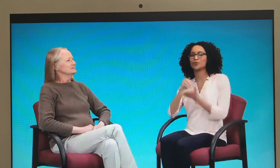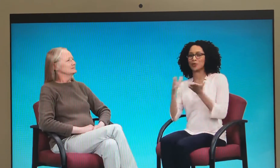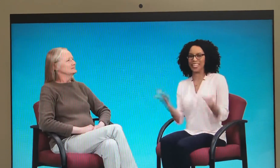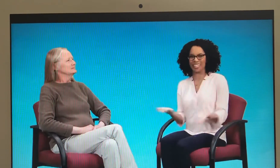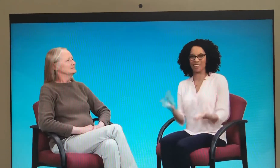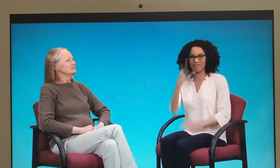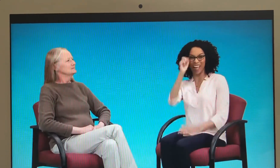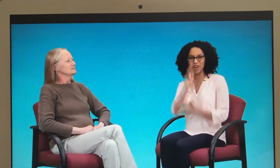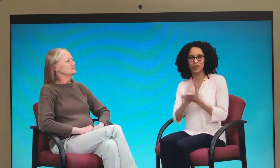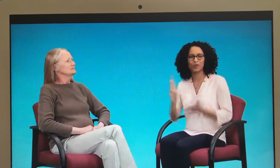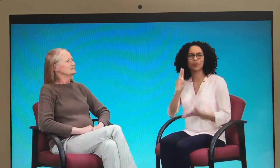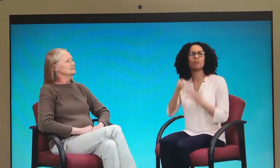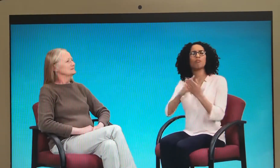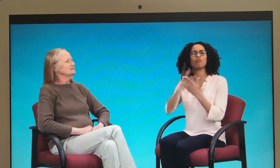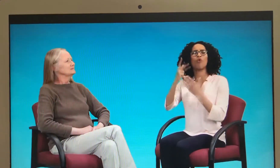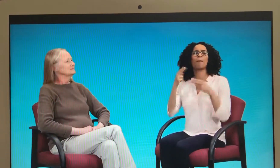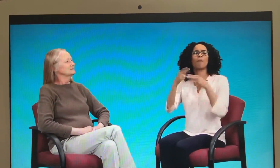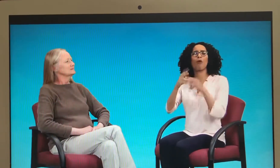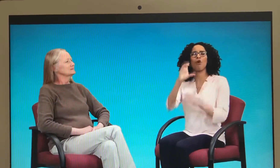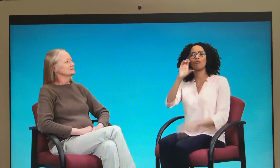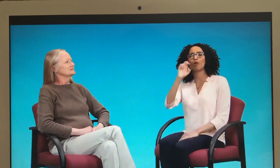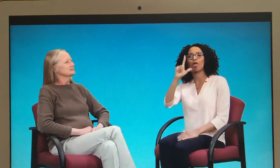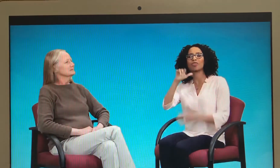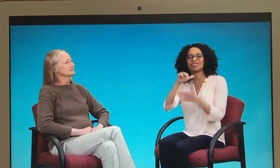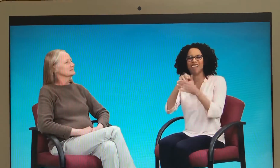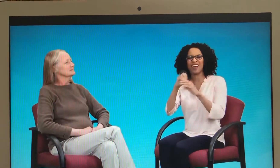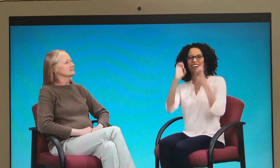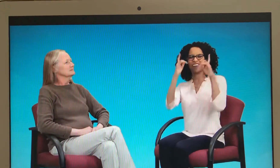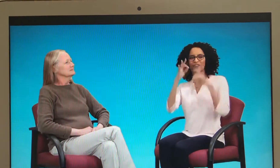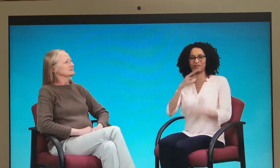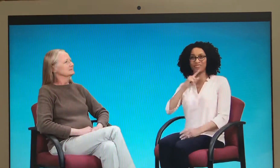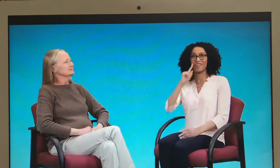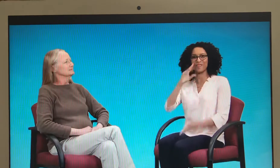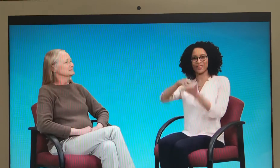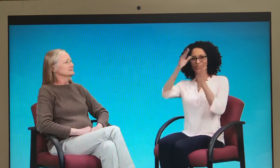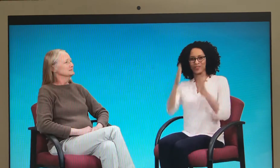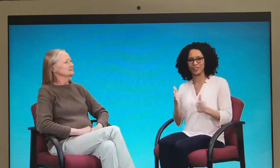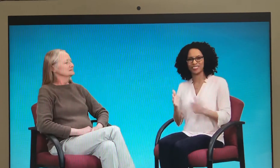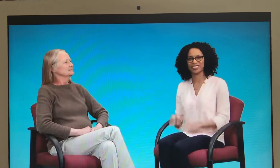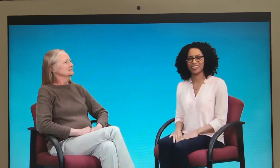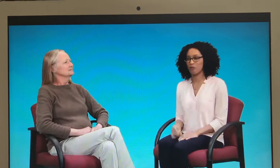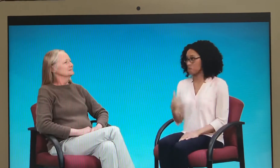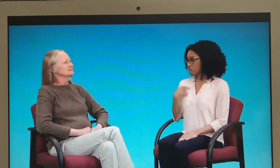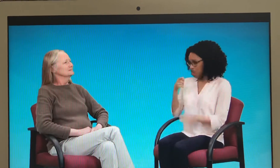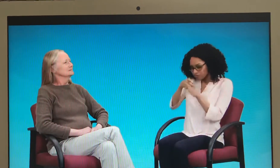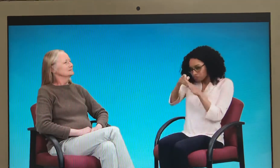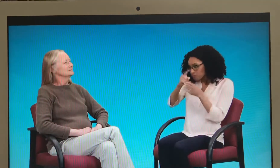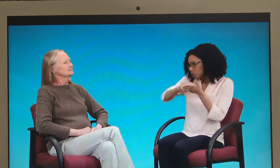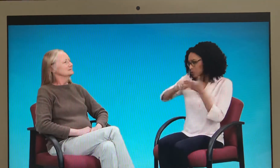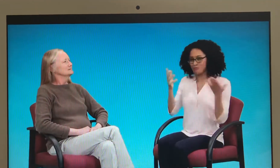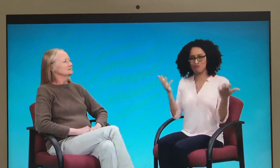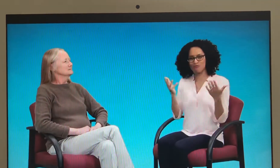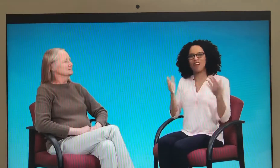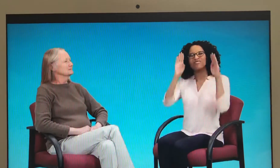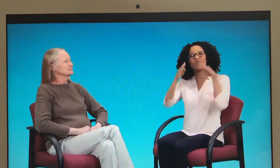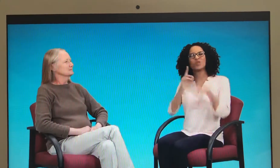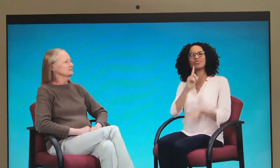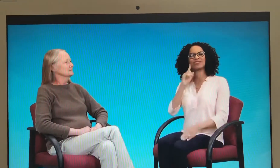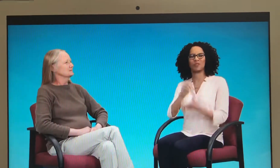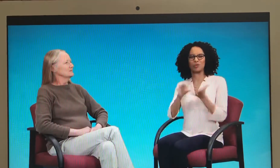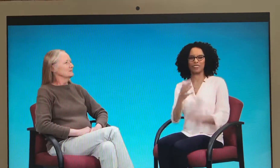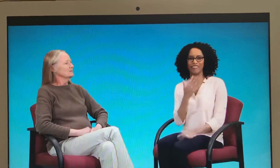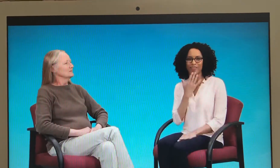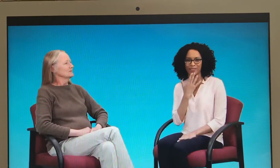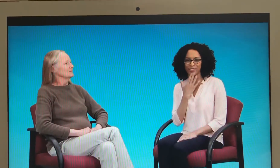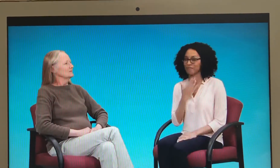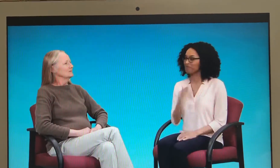experience, but now I'm here at Gallaudet University studying a program called Class Deaf Students. My